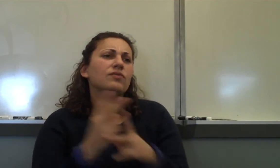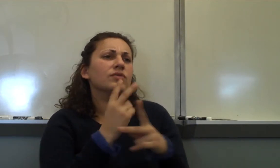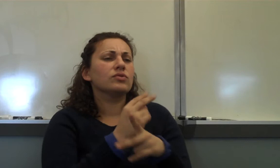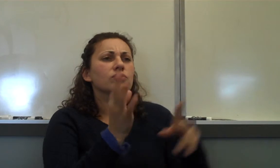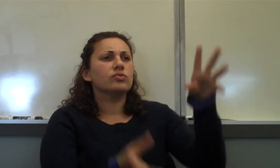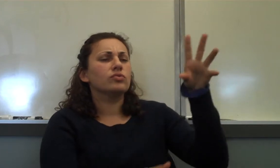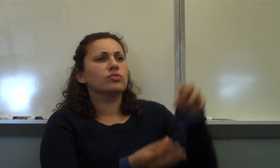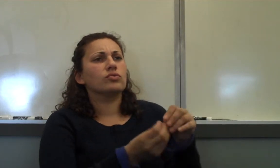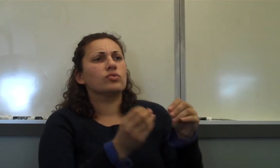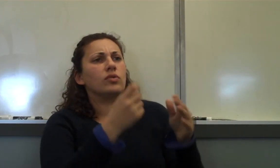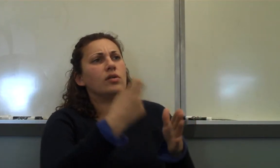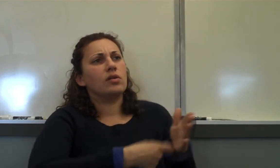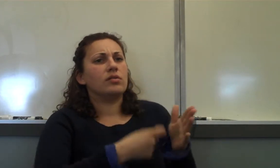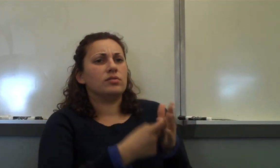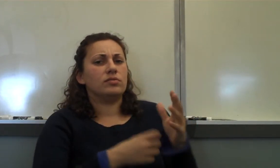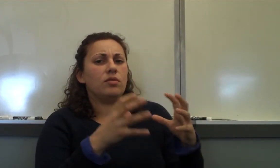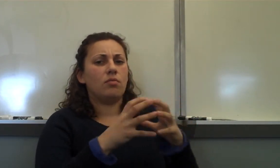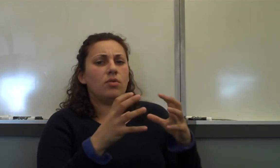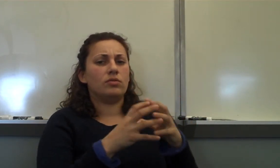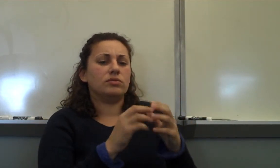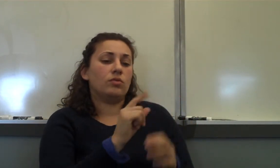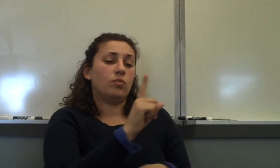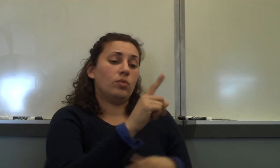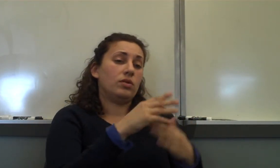balls is. So $1.98 times 8.